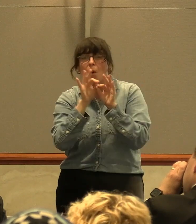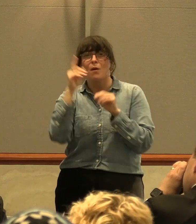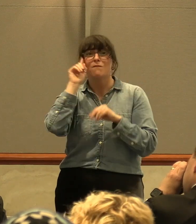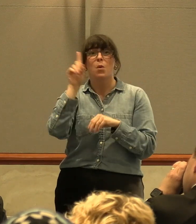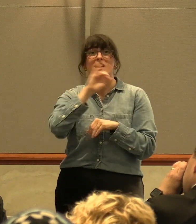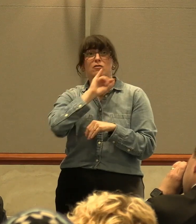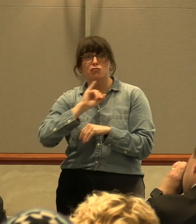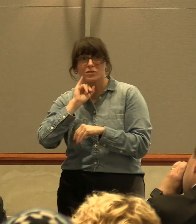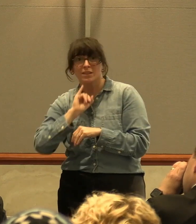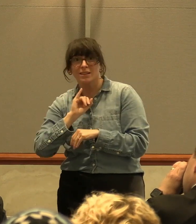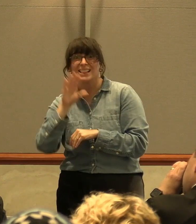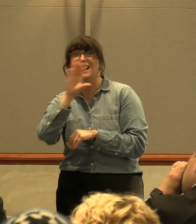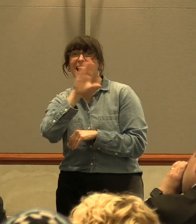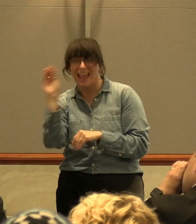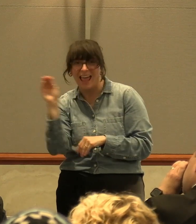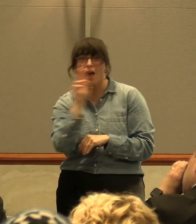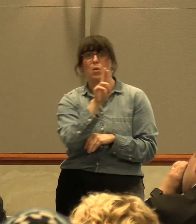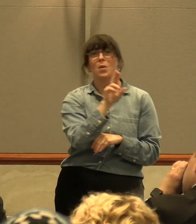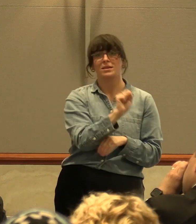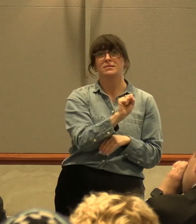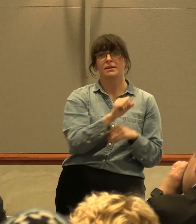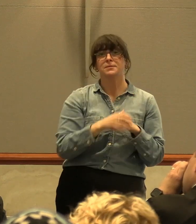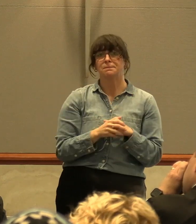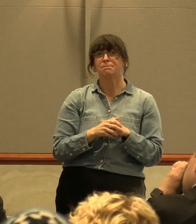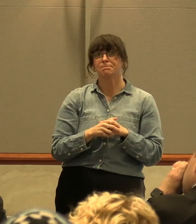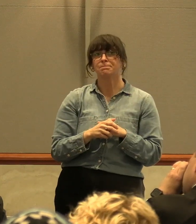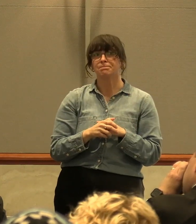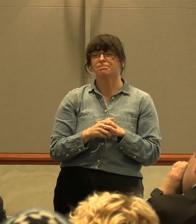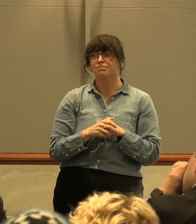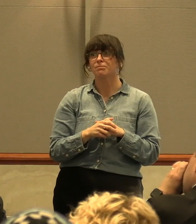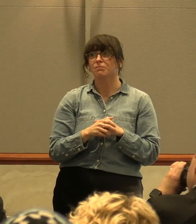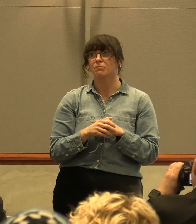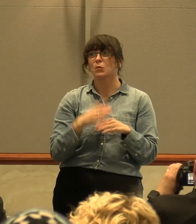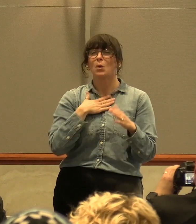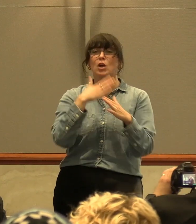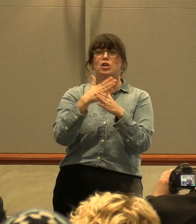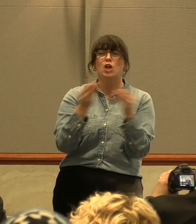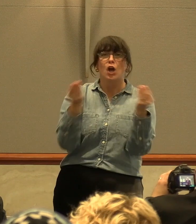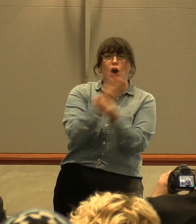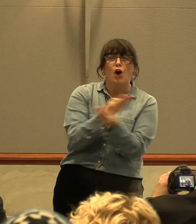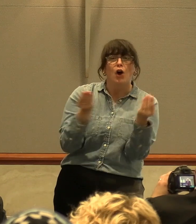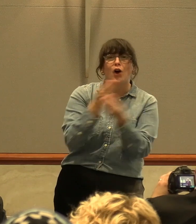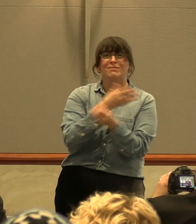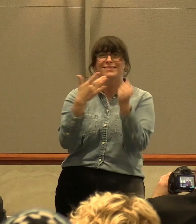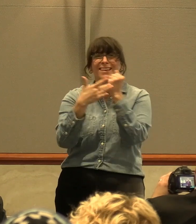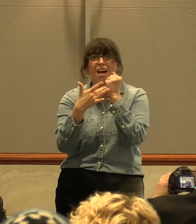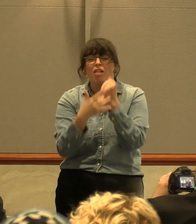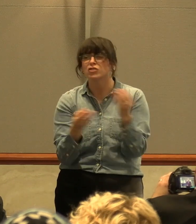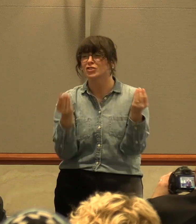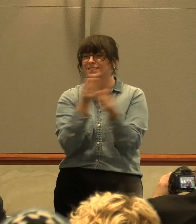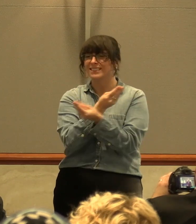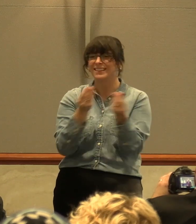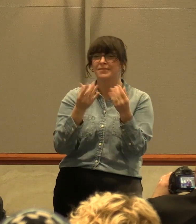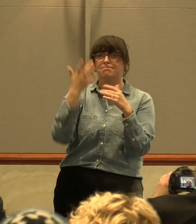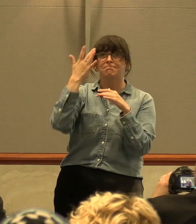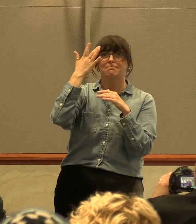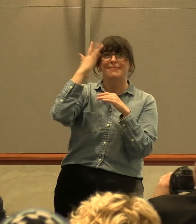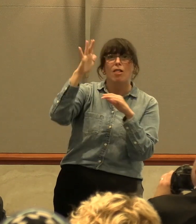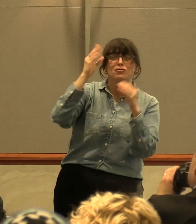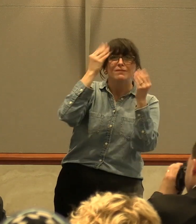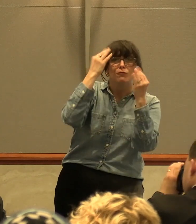Israel and the United States. We share technology, we share intelligence